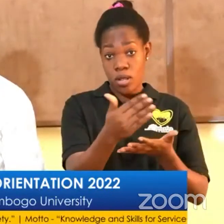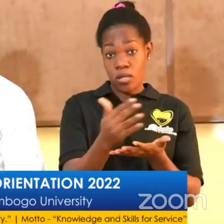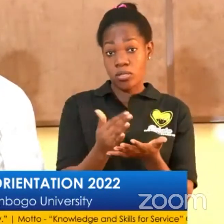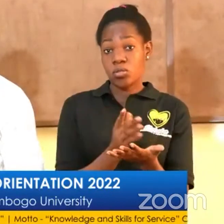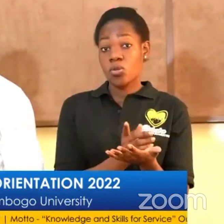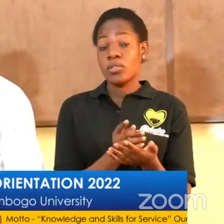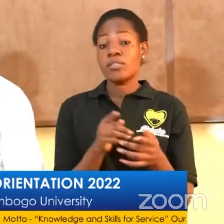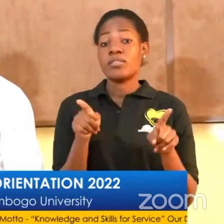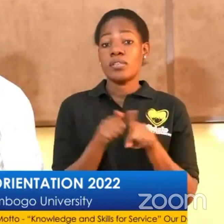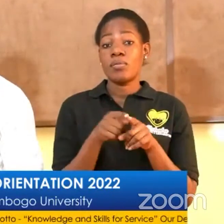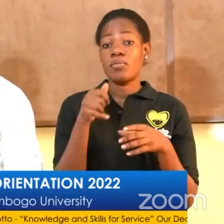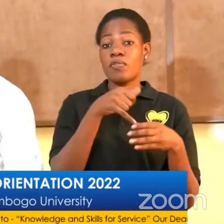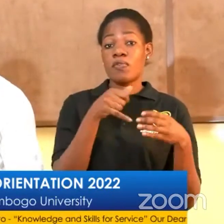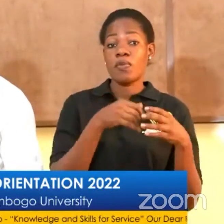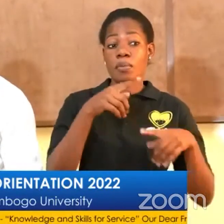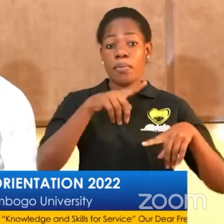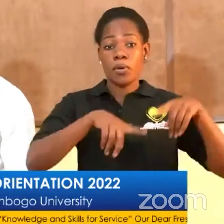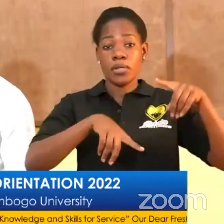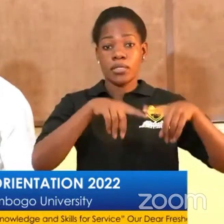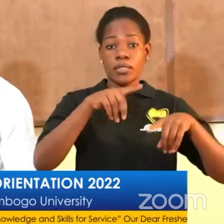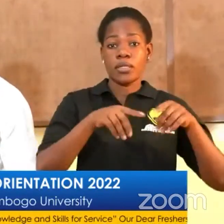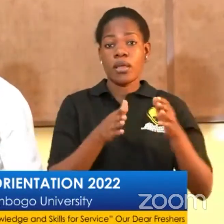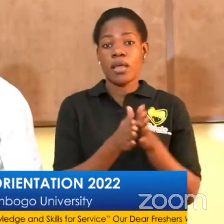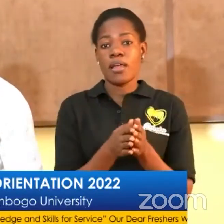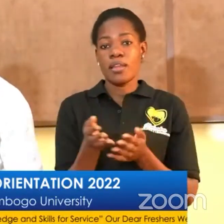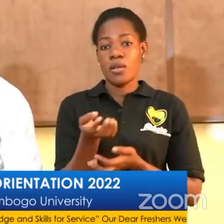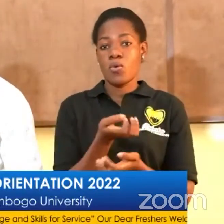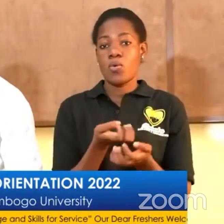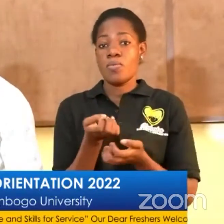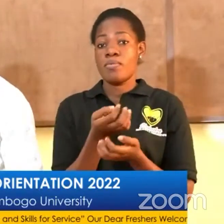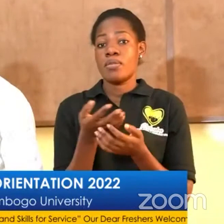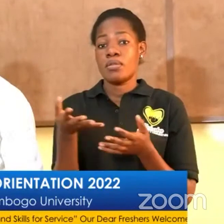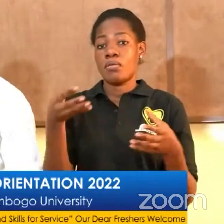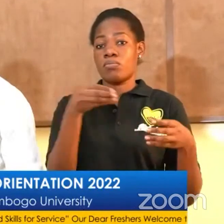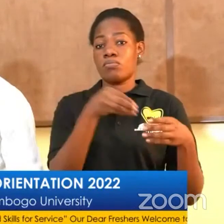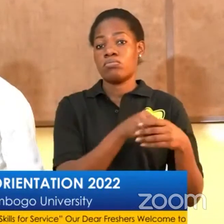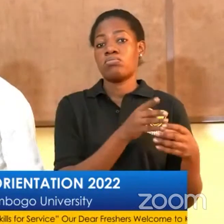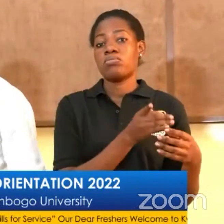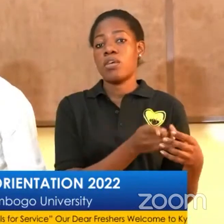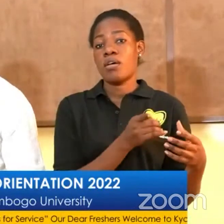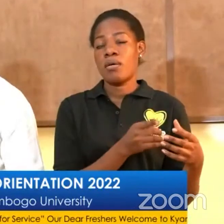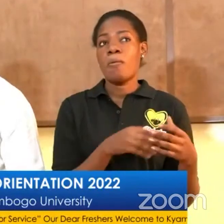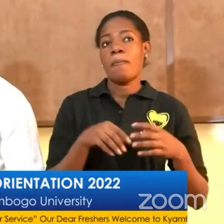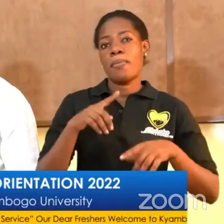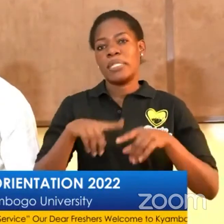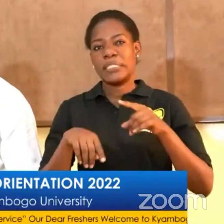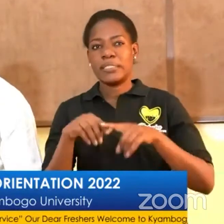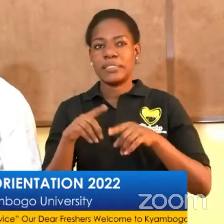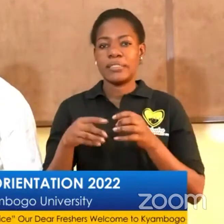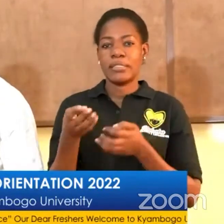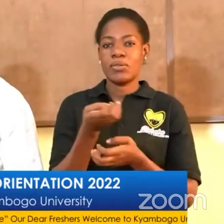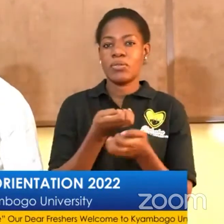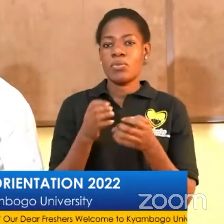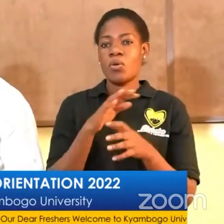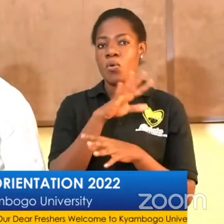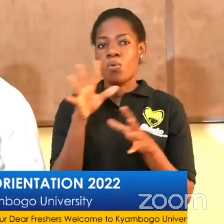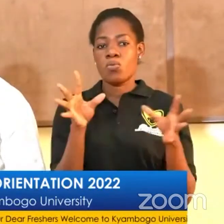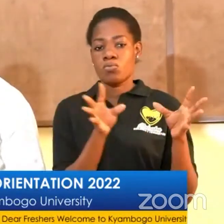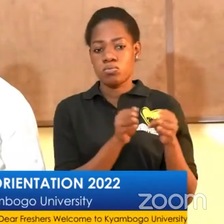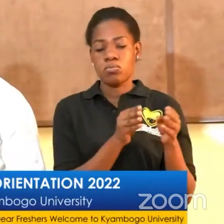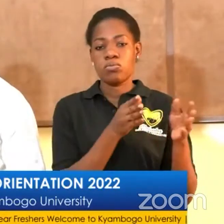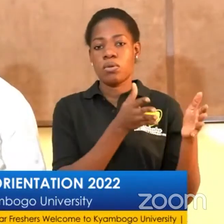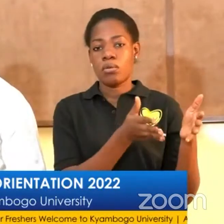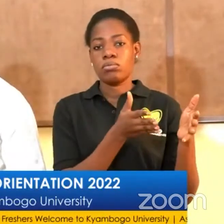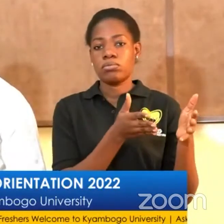including politics and economics. Politics, economics are all found there,